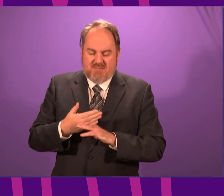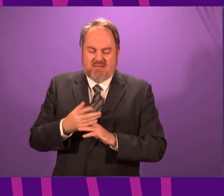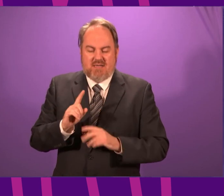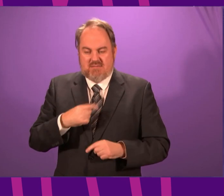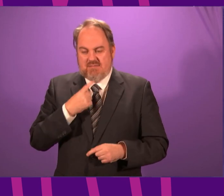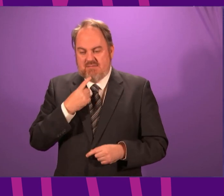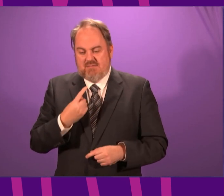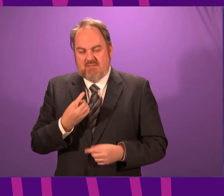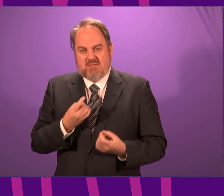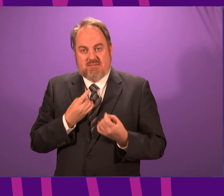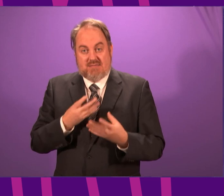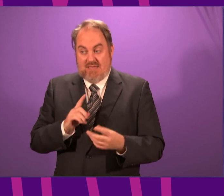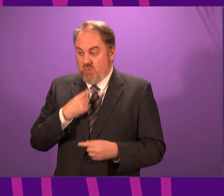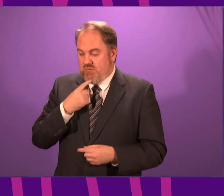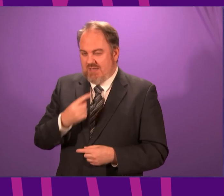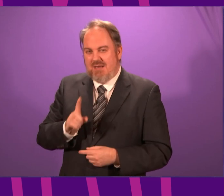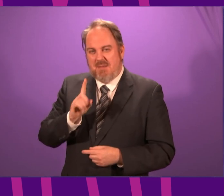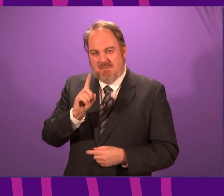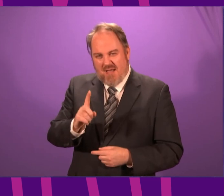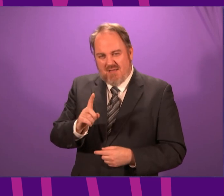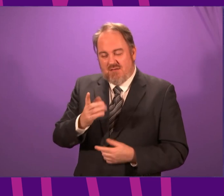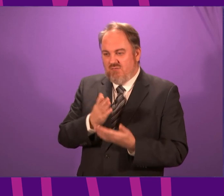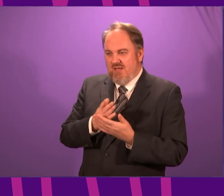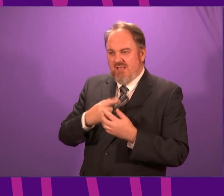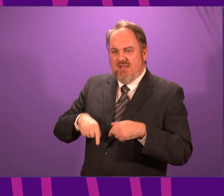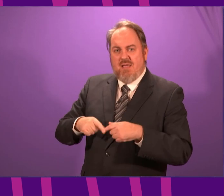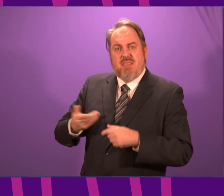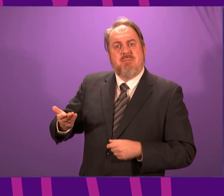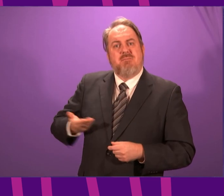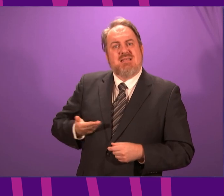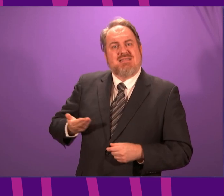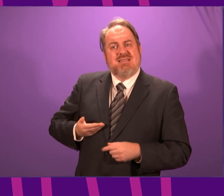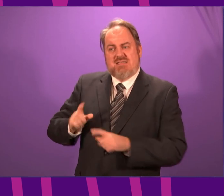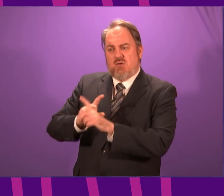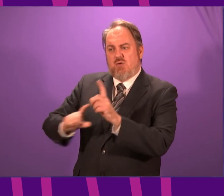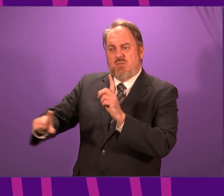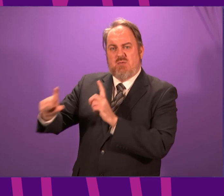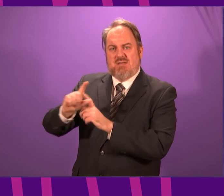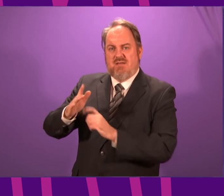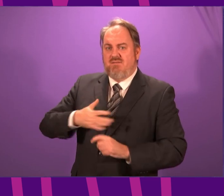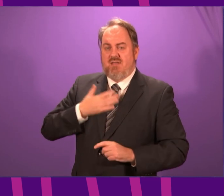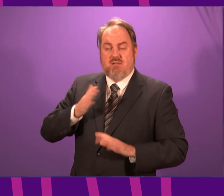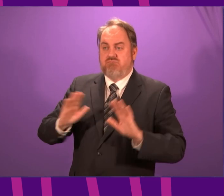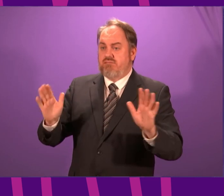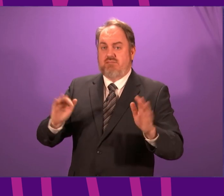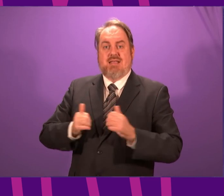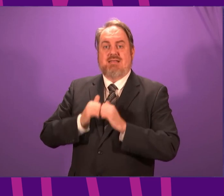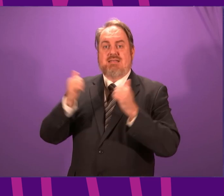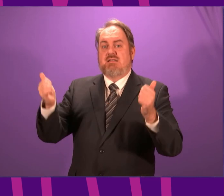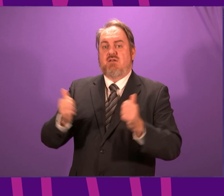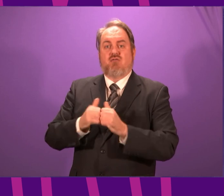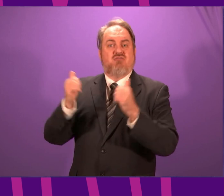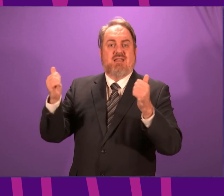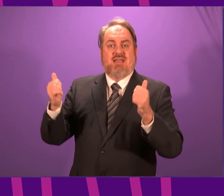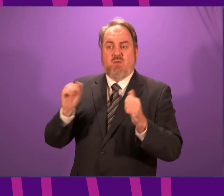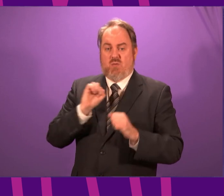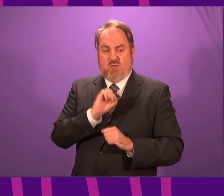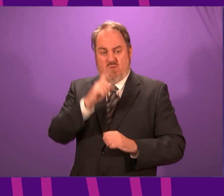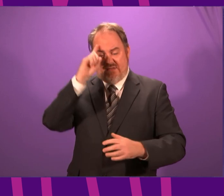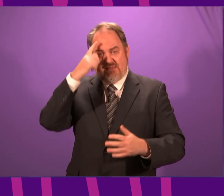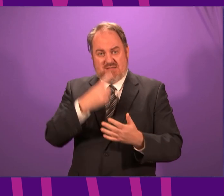point is, and I think one of the reasons that you're getting some knockback from the business community, and it's exactly why the Scottish Conservatives are asking